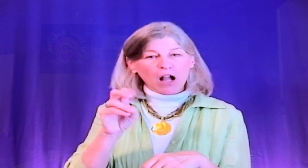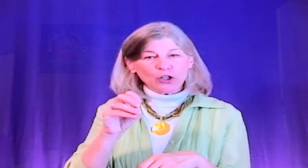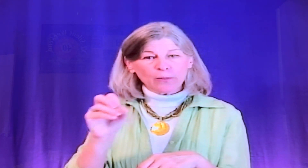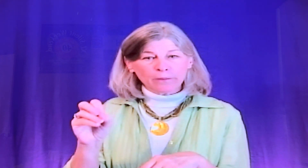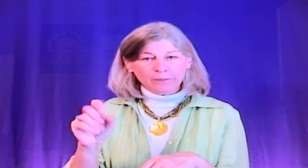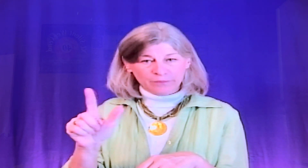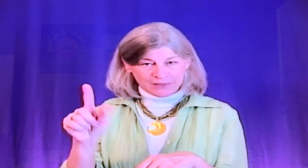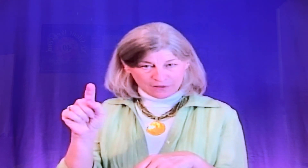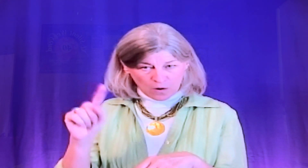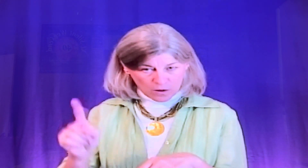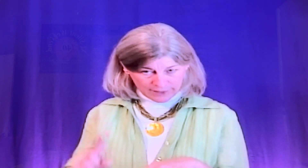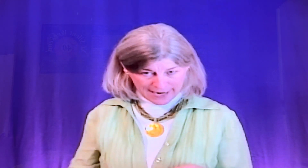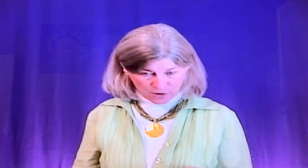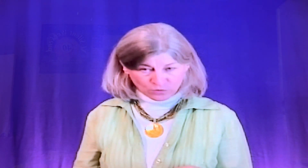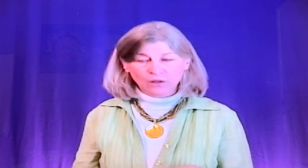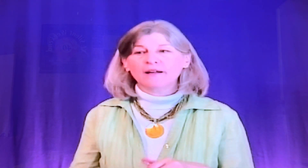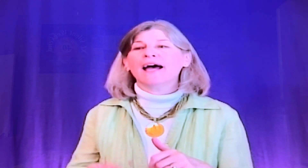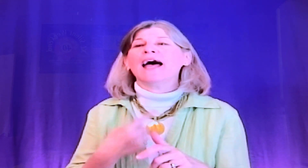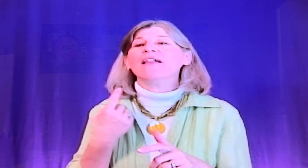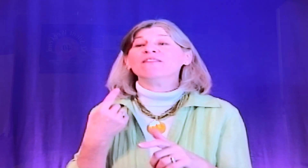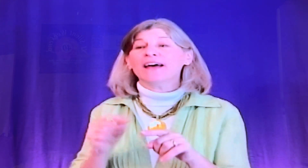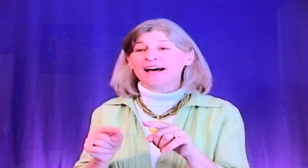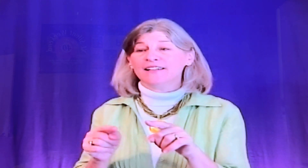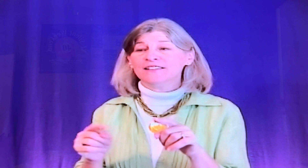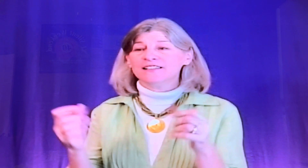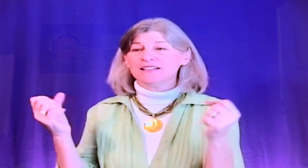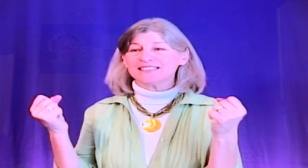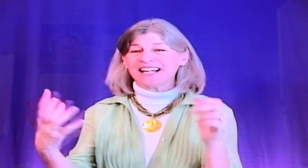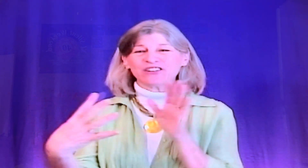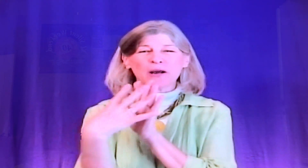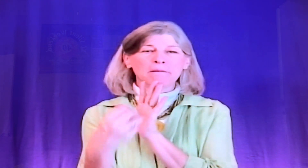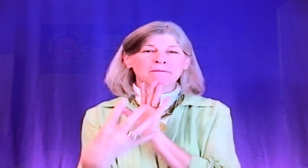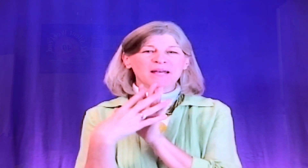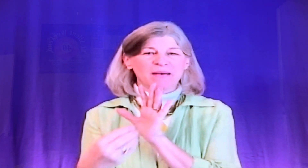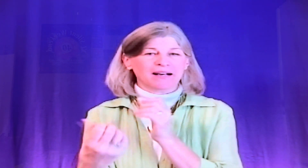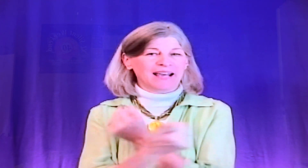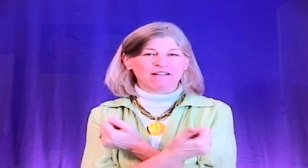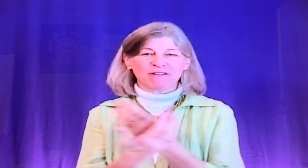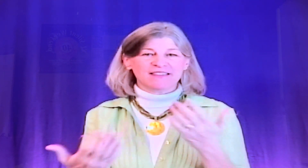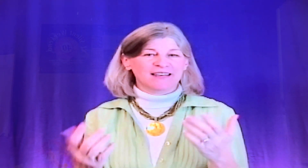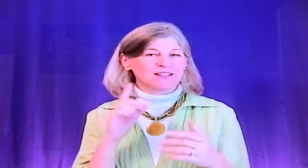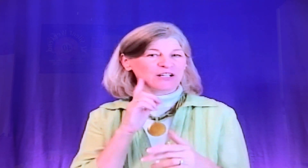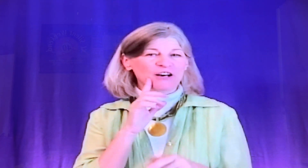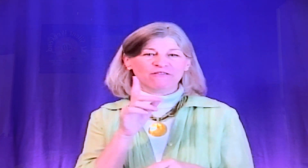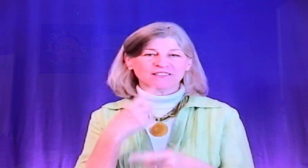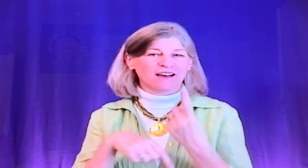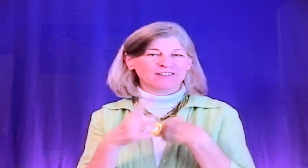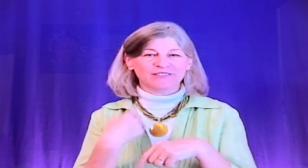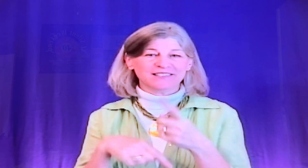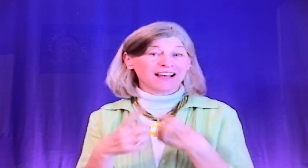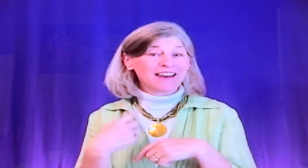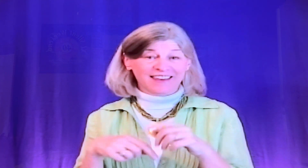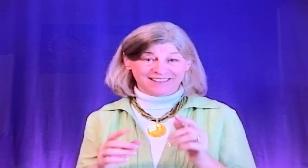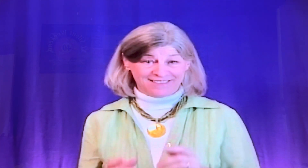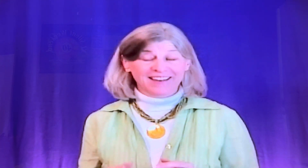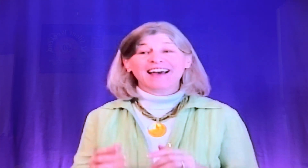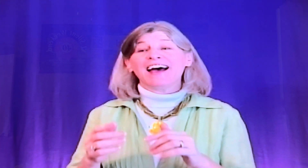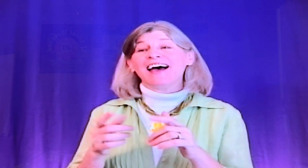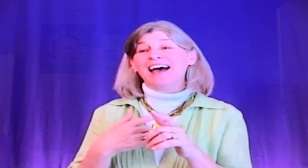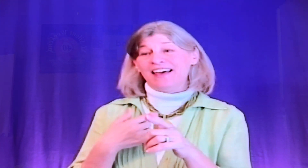volume down and then stand there and mimic everything the deaf signer is signing, and